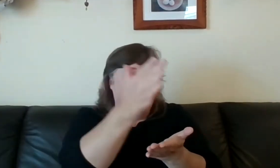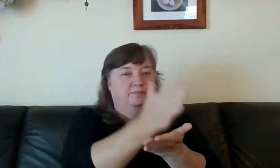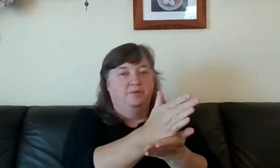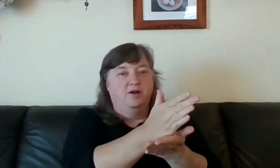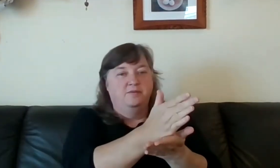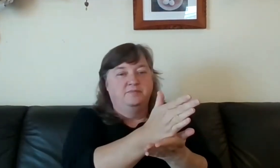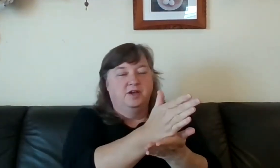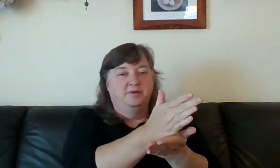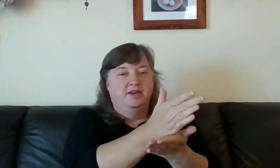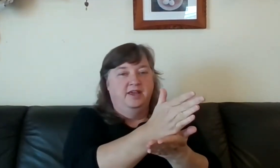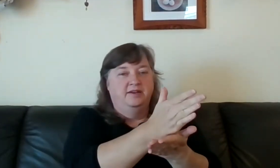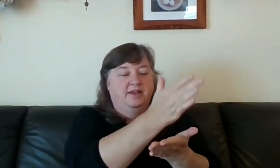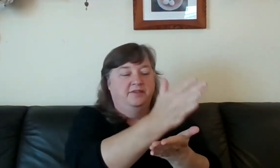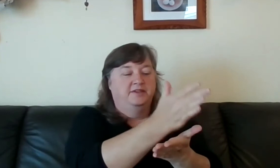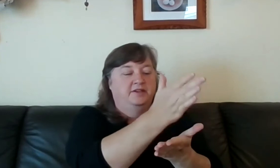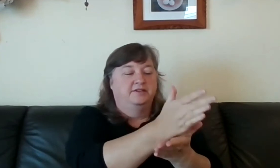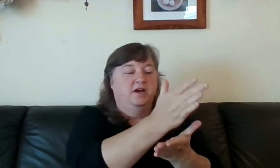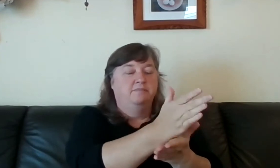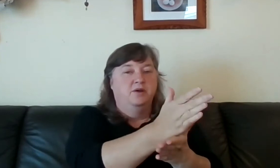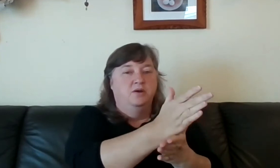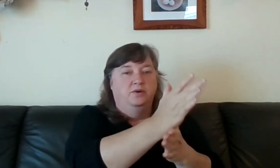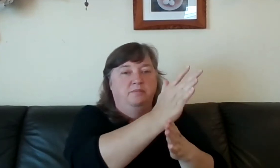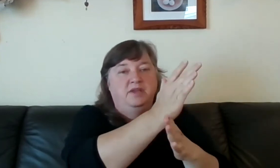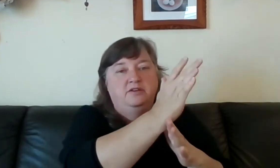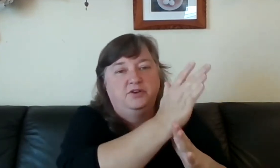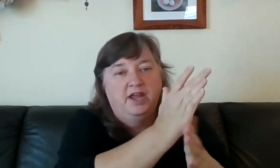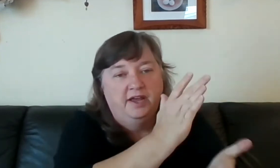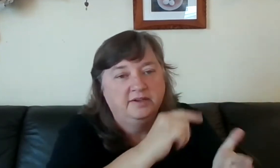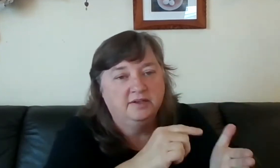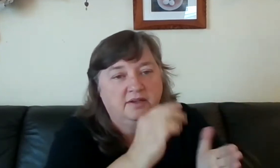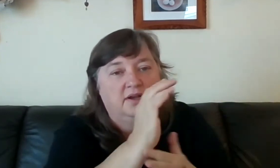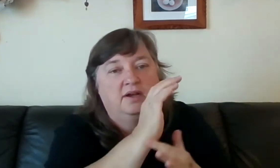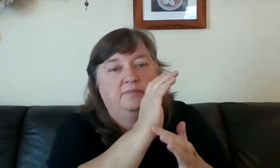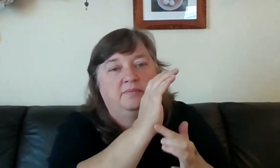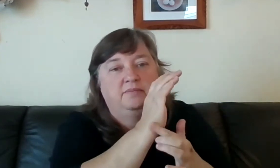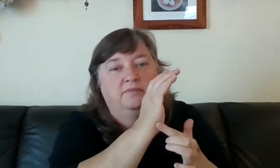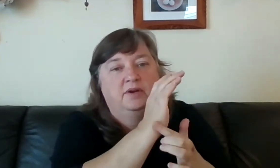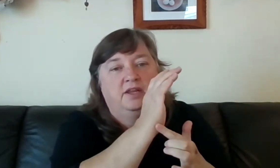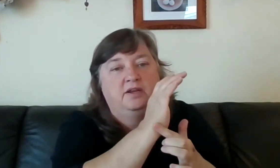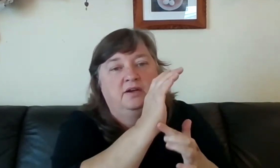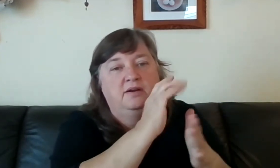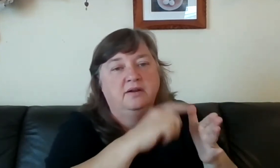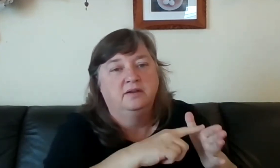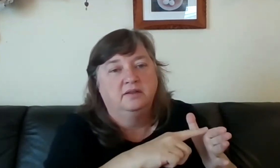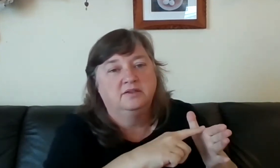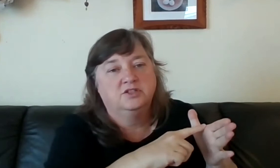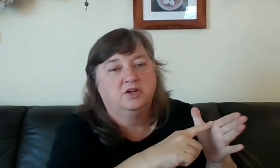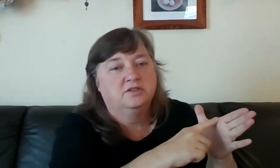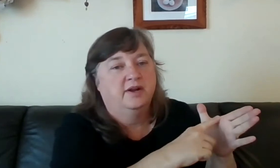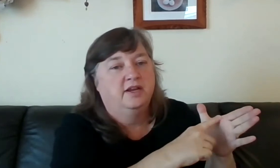Other palm, dominant hand at the top, where your meat of your hand, right here, starts right